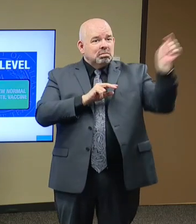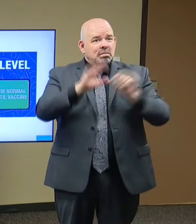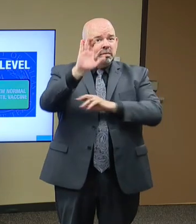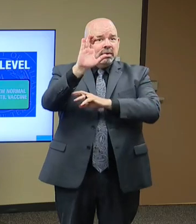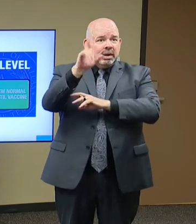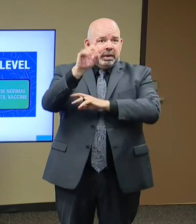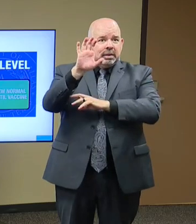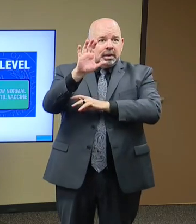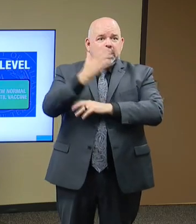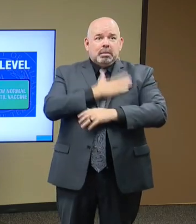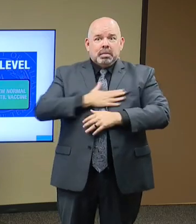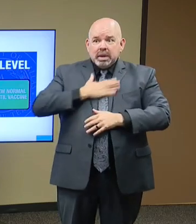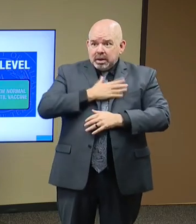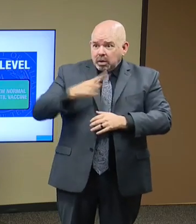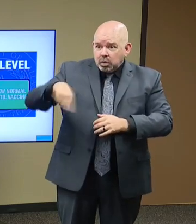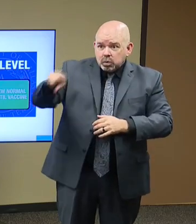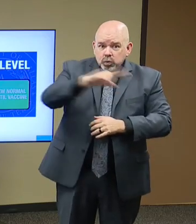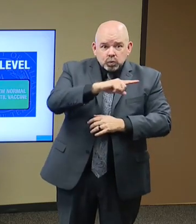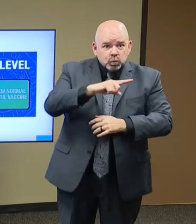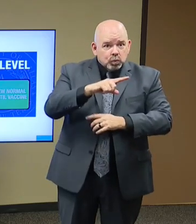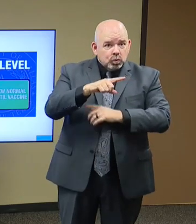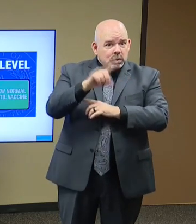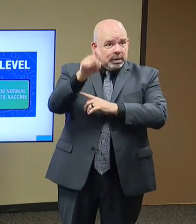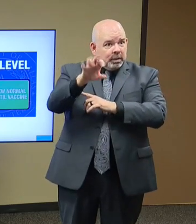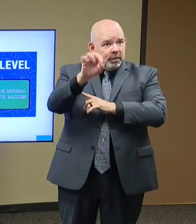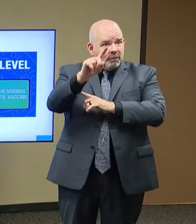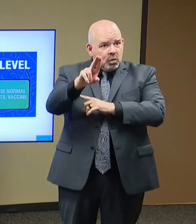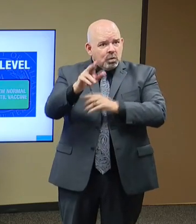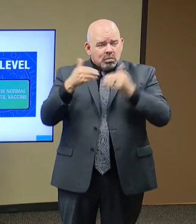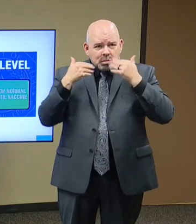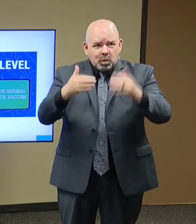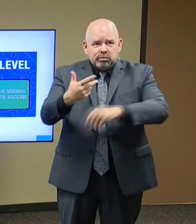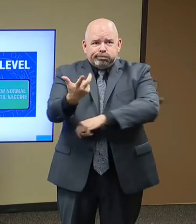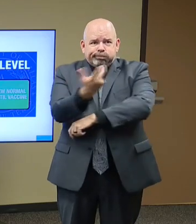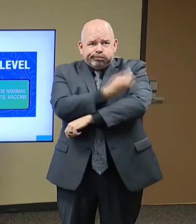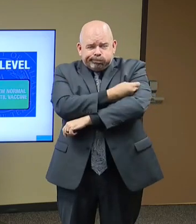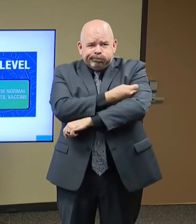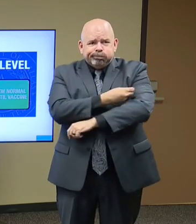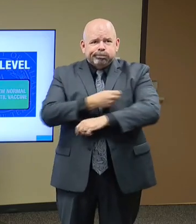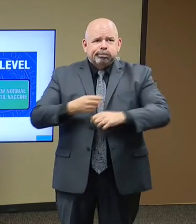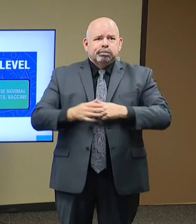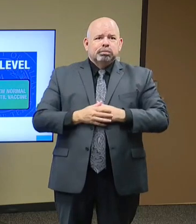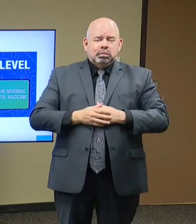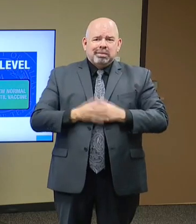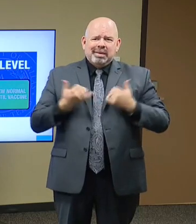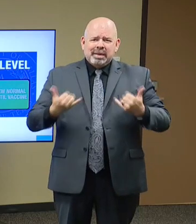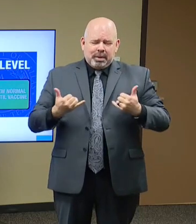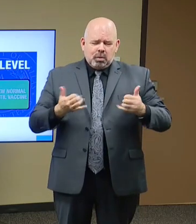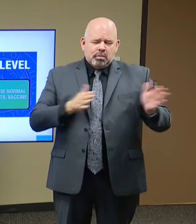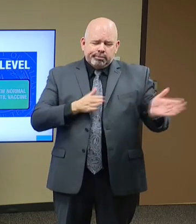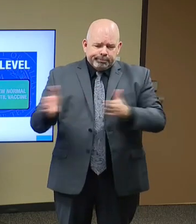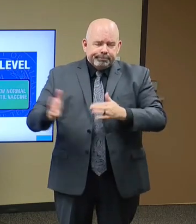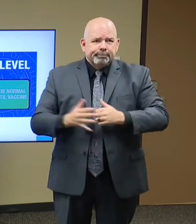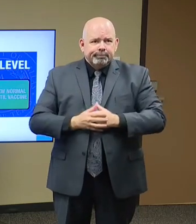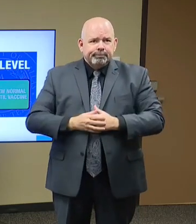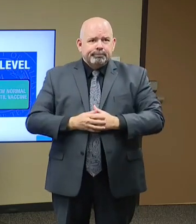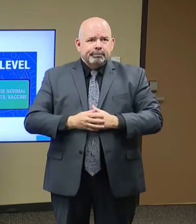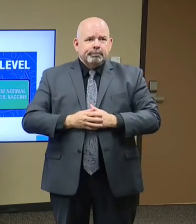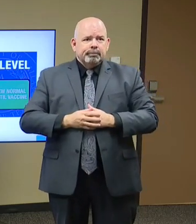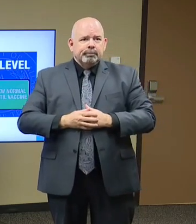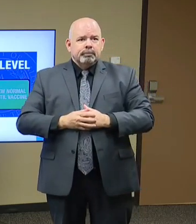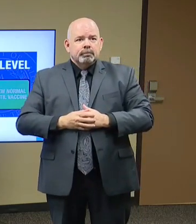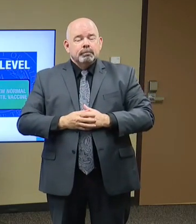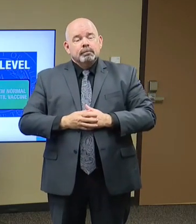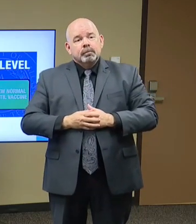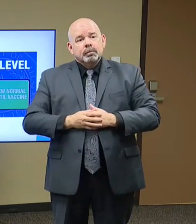your shot in September or October. Anyone over 6 months of age. But it's more important than ever for people